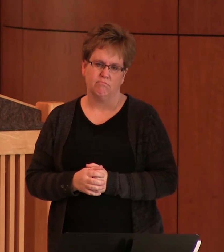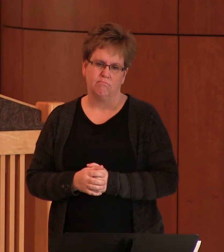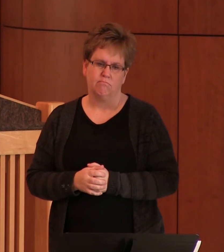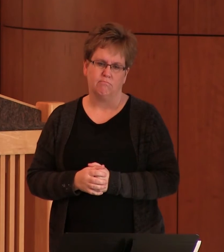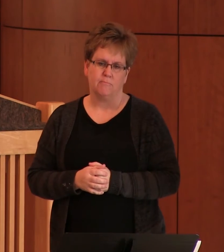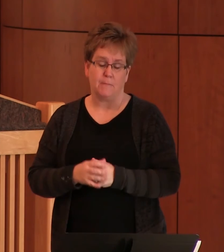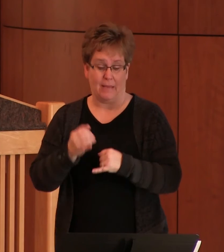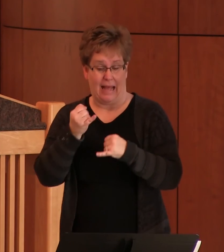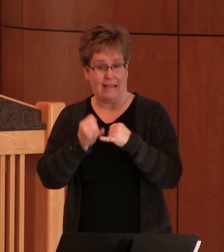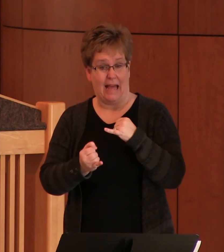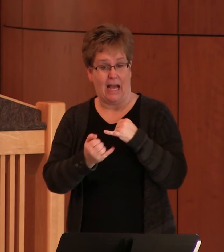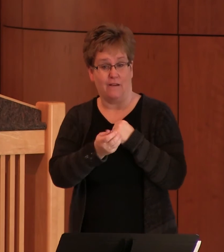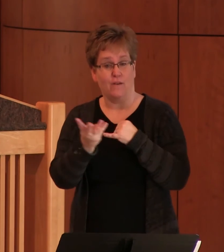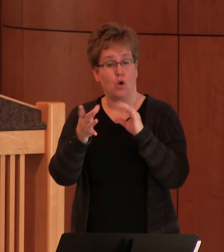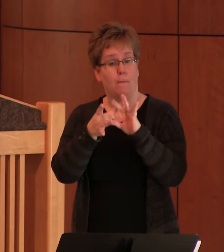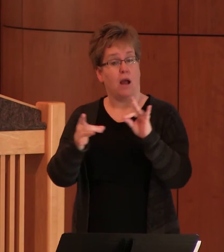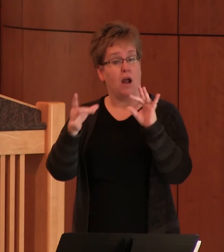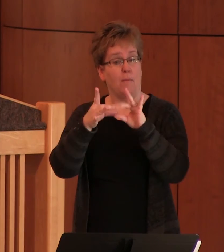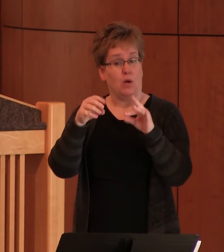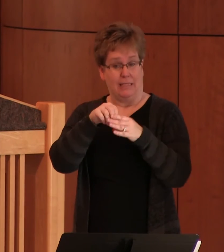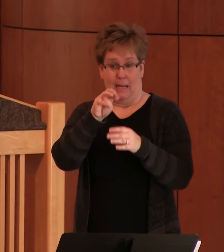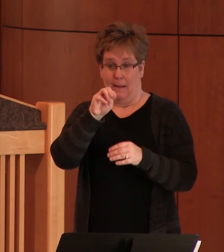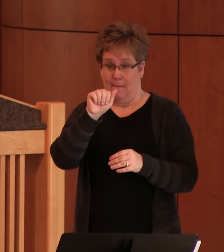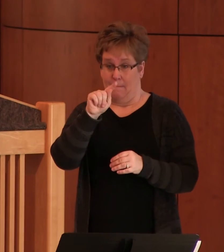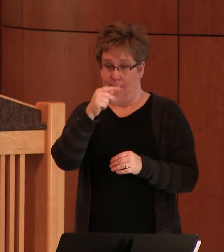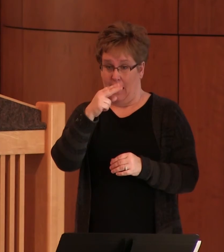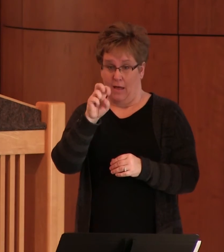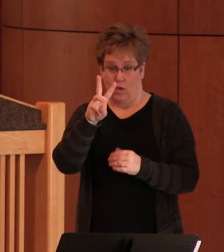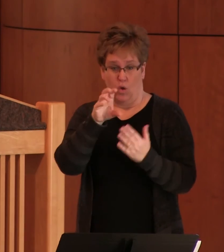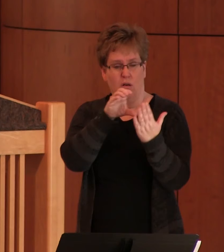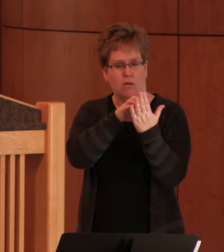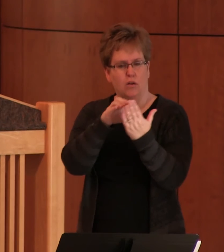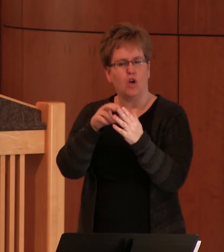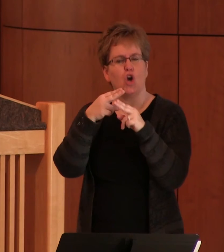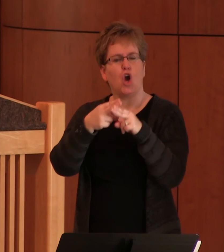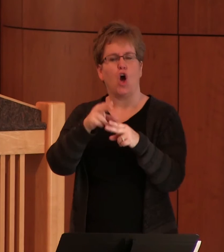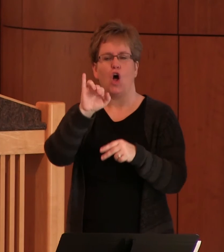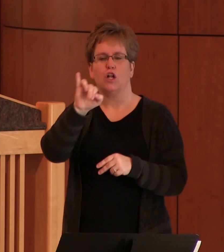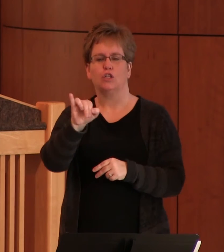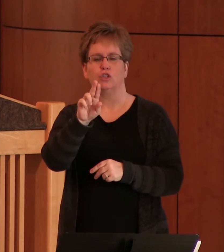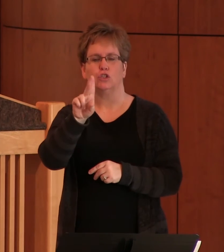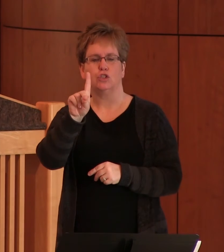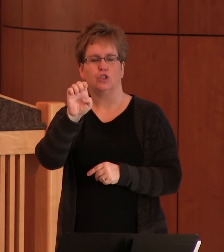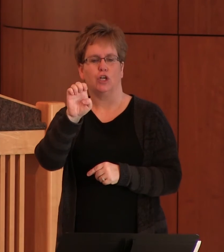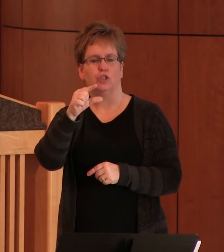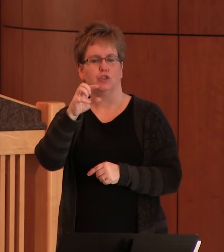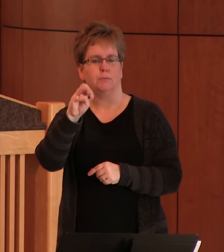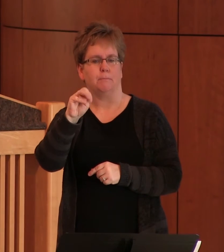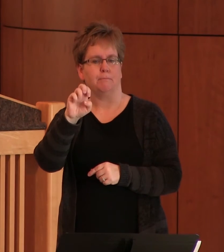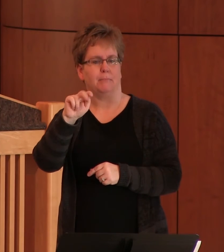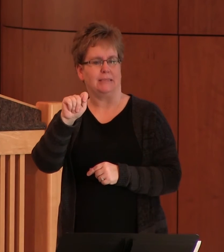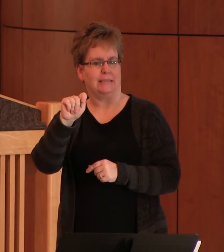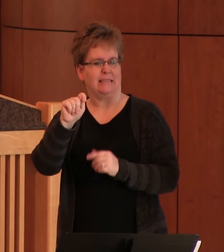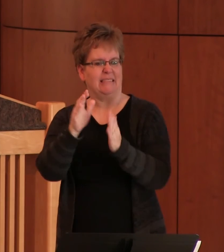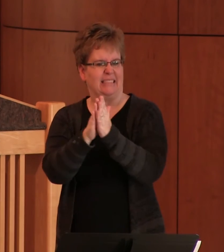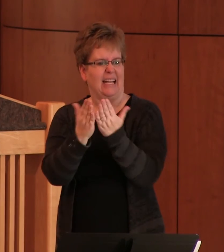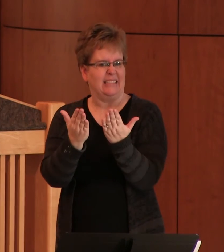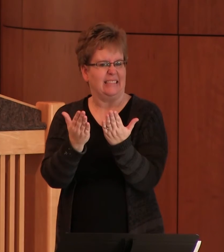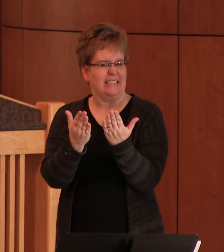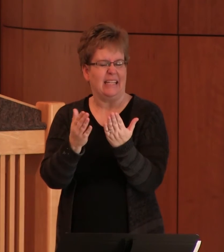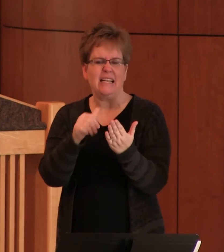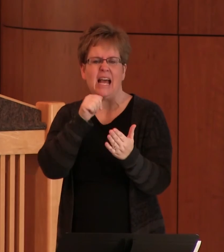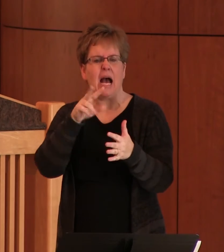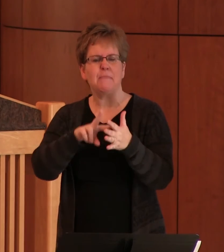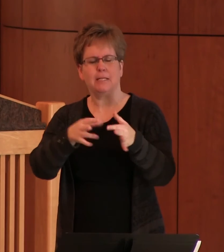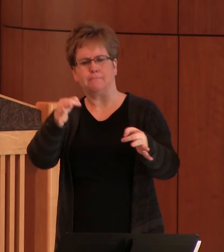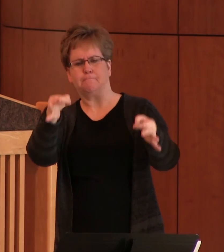These last few parables we get in Matthew's Gospels, we call these judgment texts. But the judgment here isn't